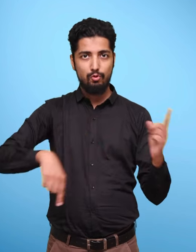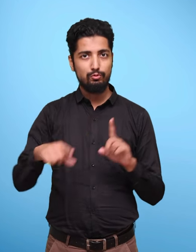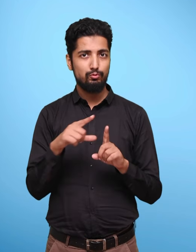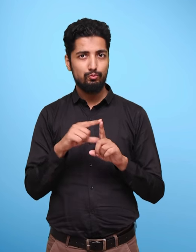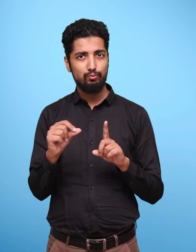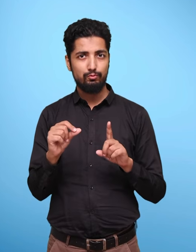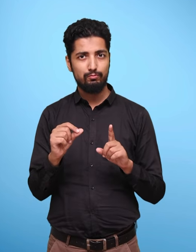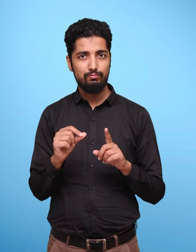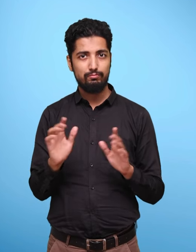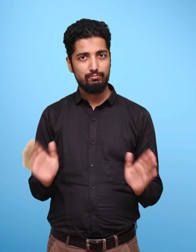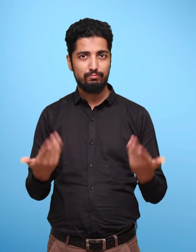Let us do.